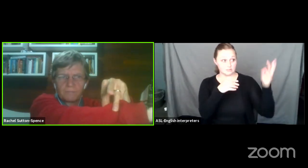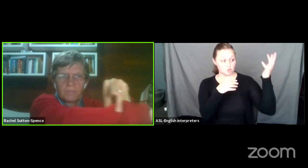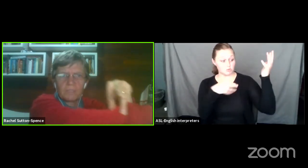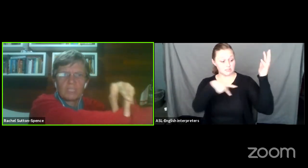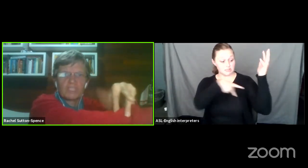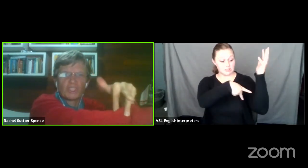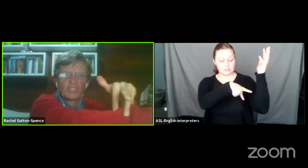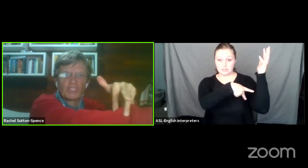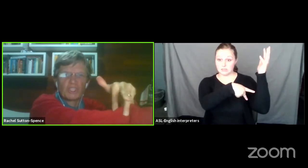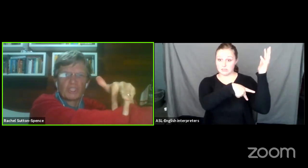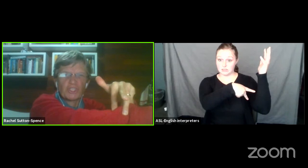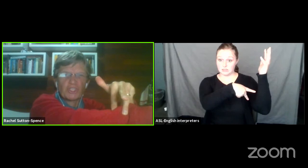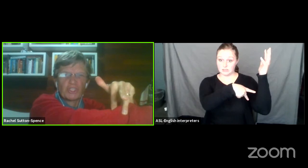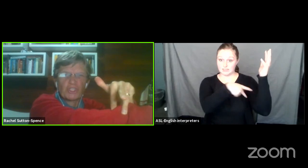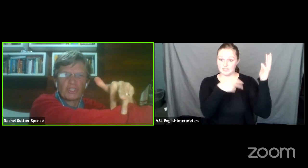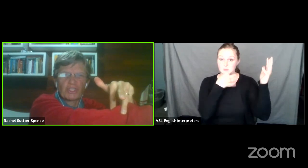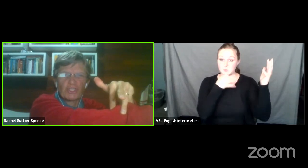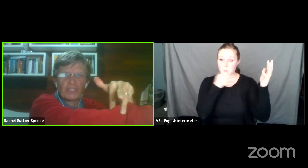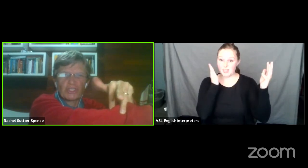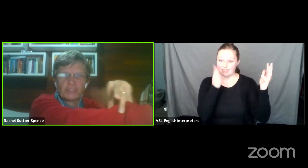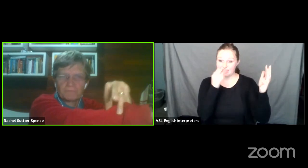tree.